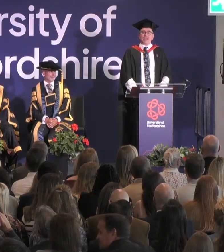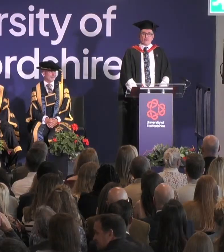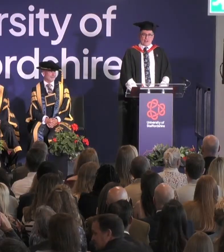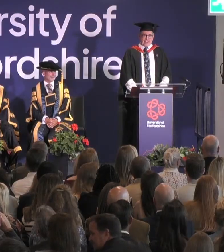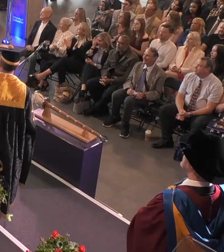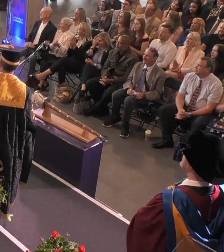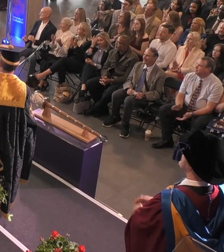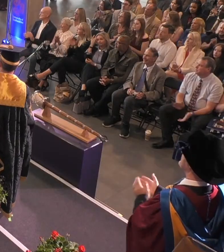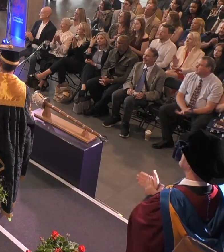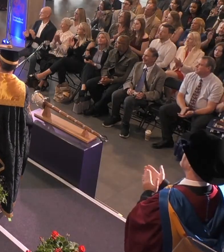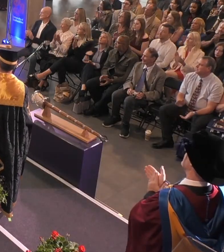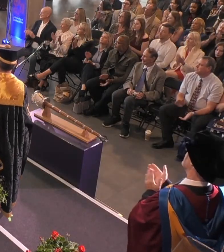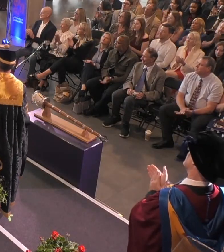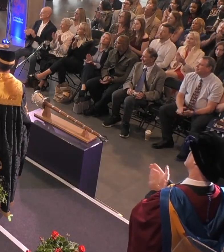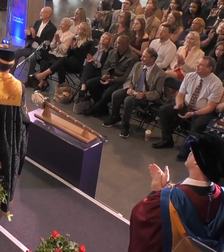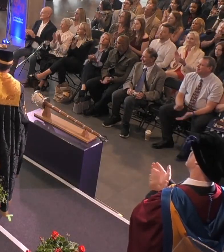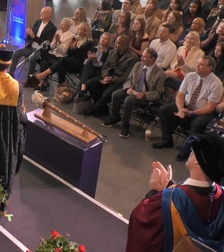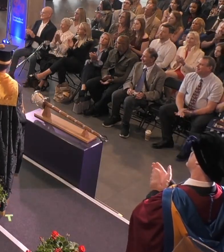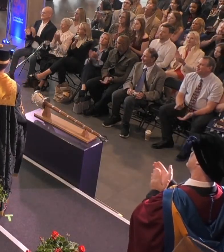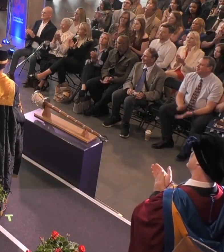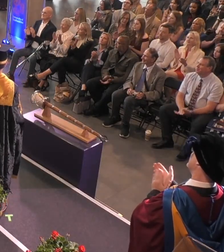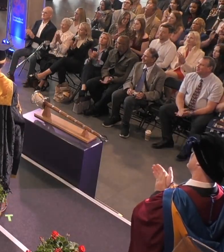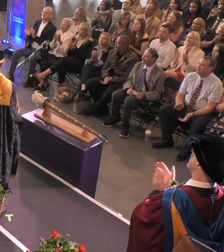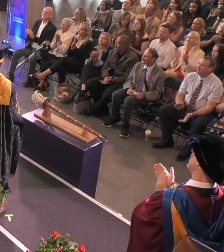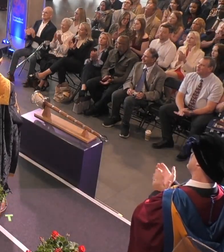Kyle Derry.